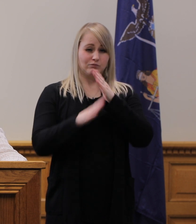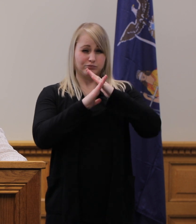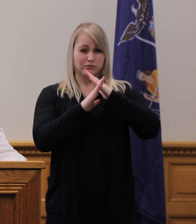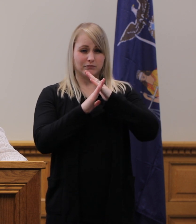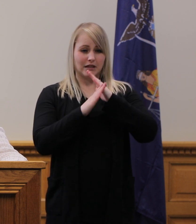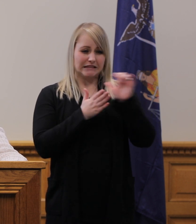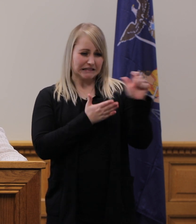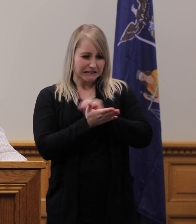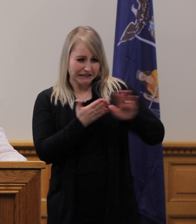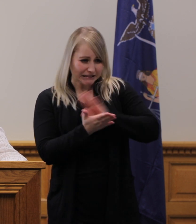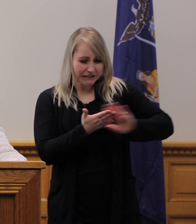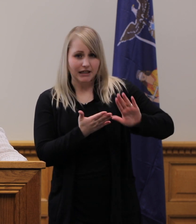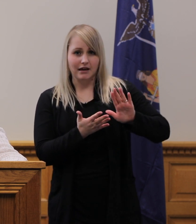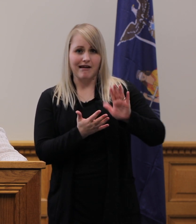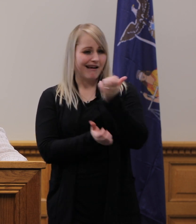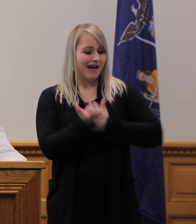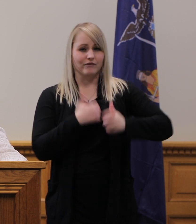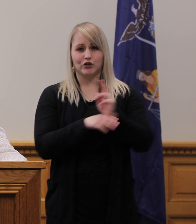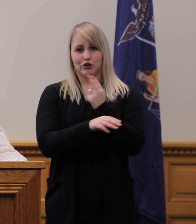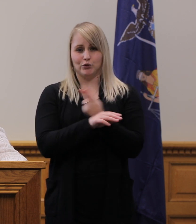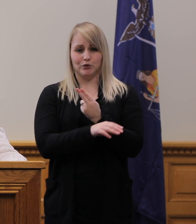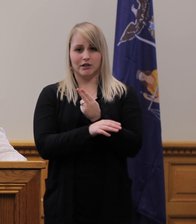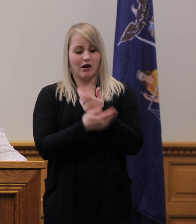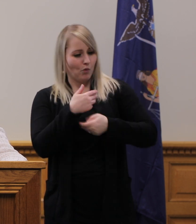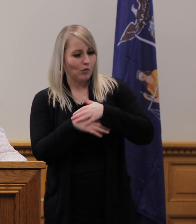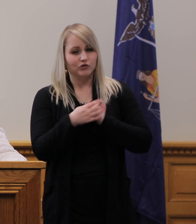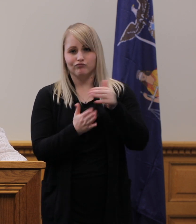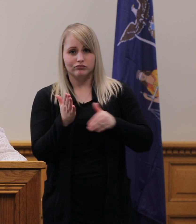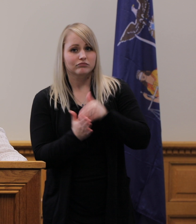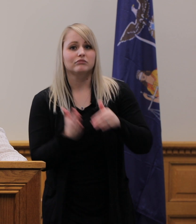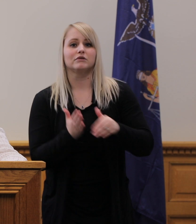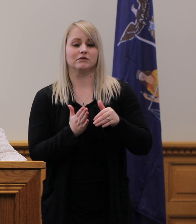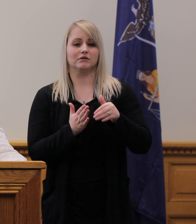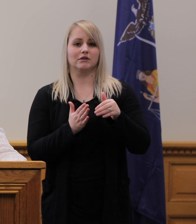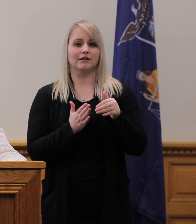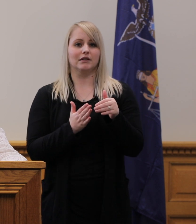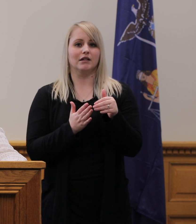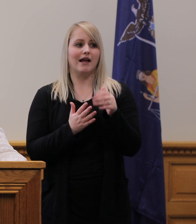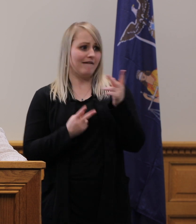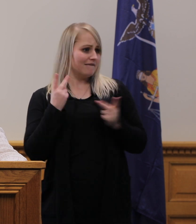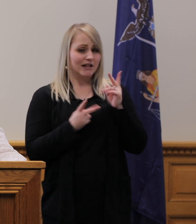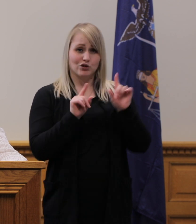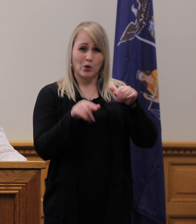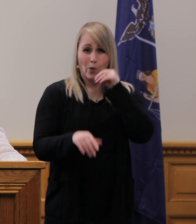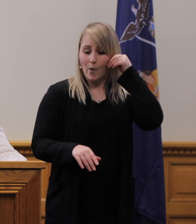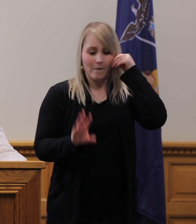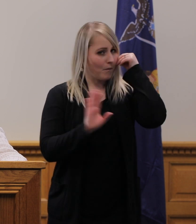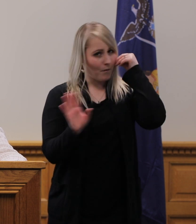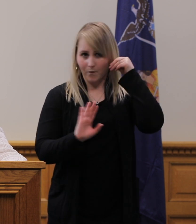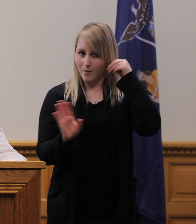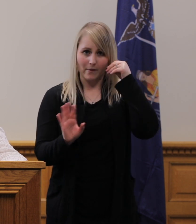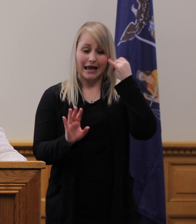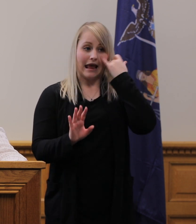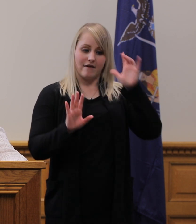face mask if you must be around others, and wash your hands frequently. Do not have visitors to your home. Those